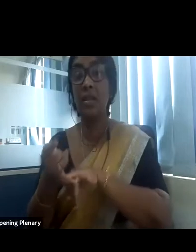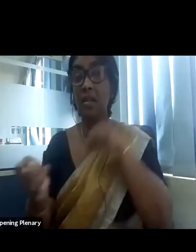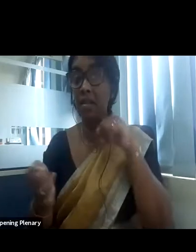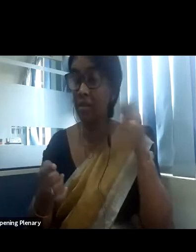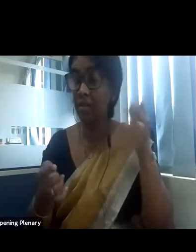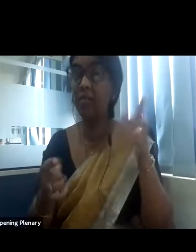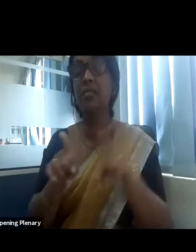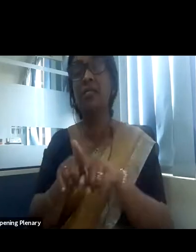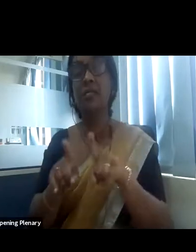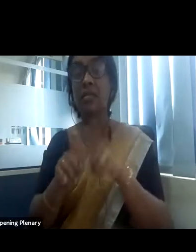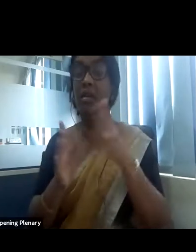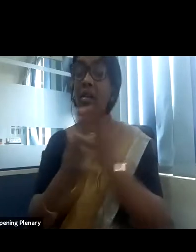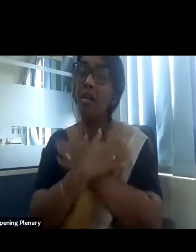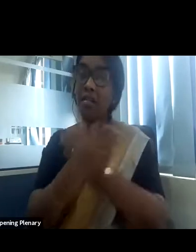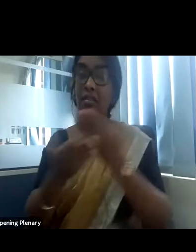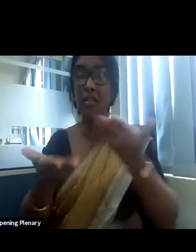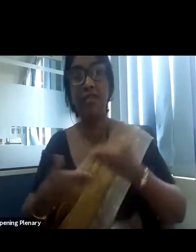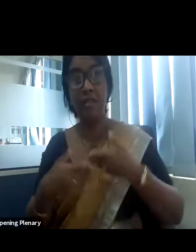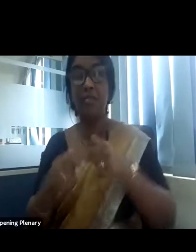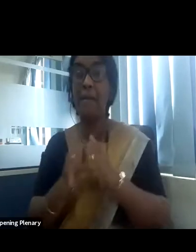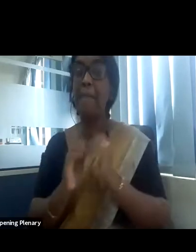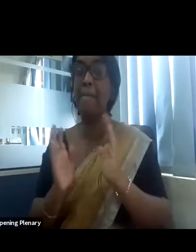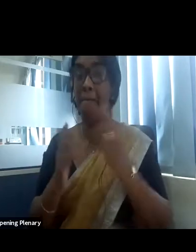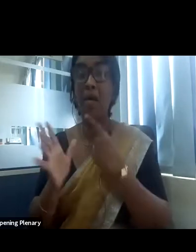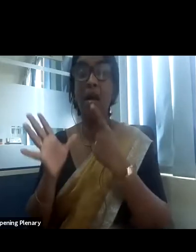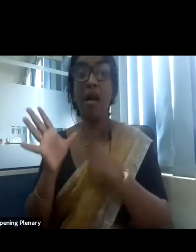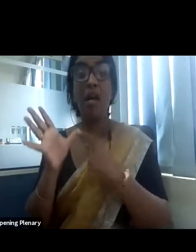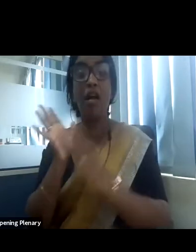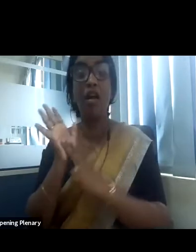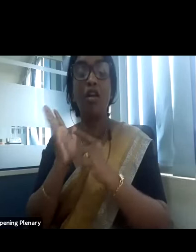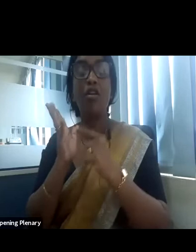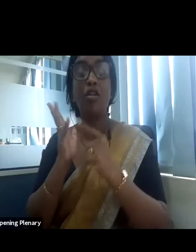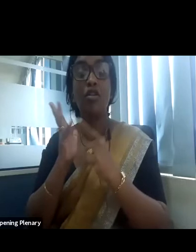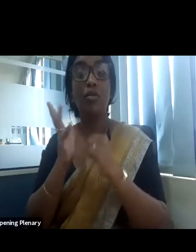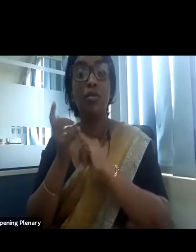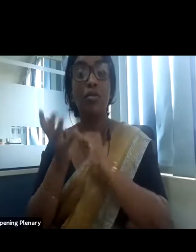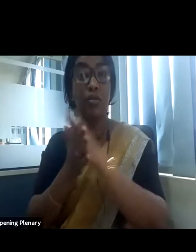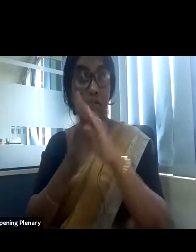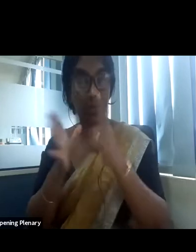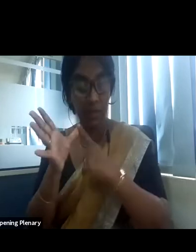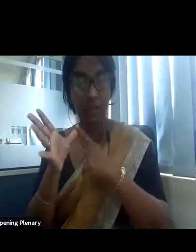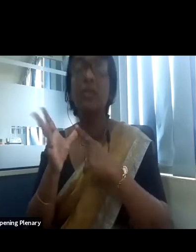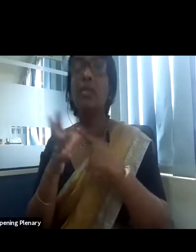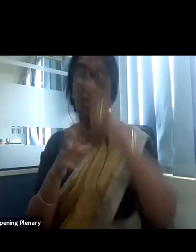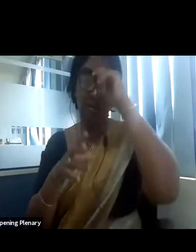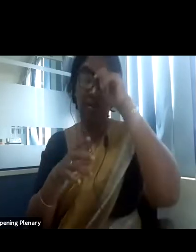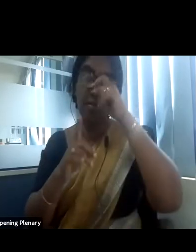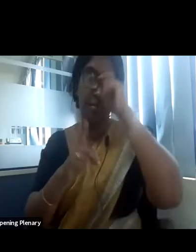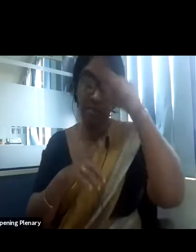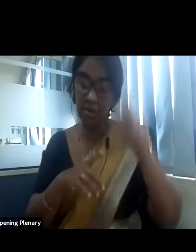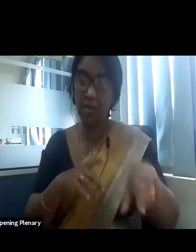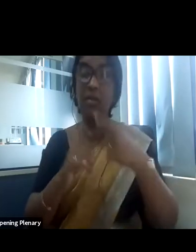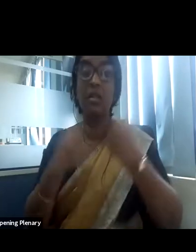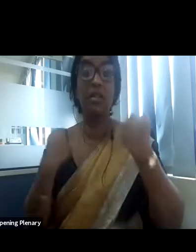International, Mr. Anusha Palpita, Chairman, UN Global Compact Network of Sri